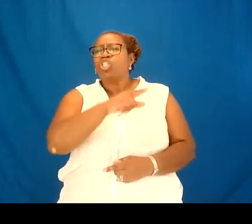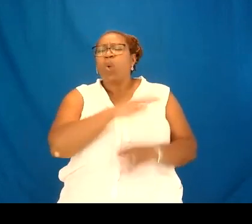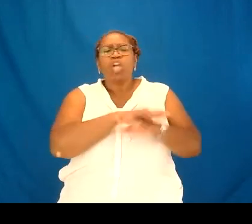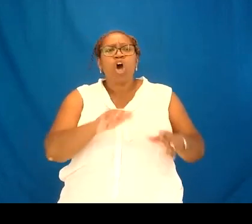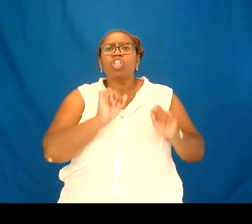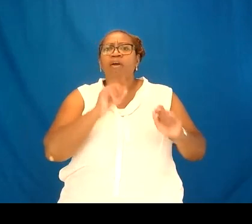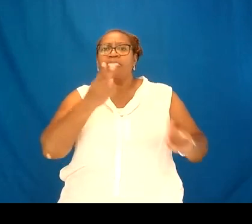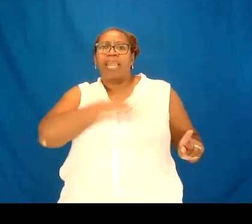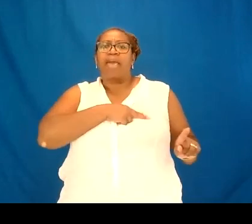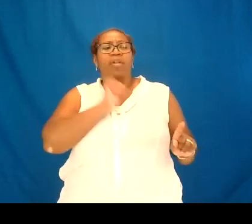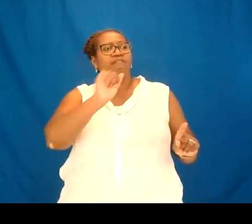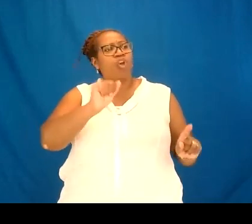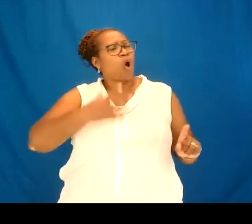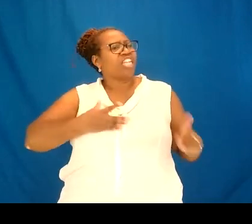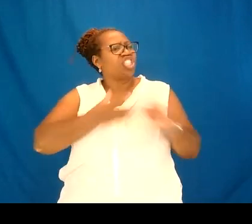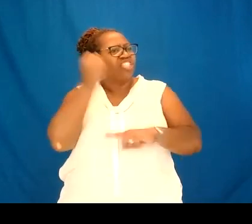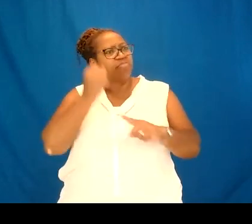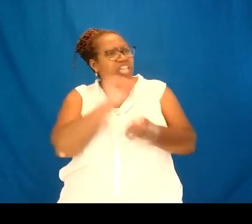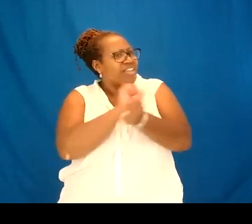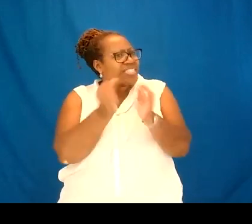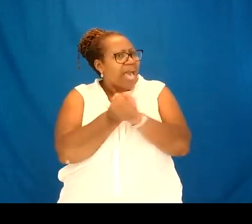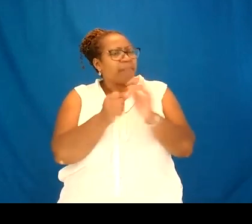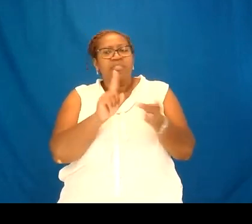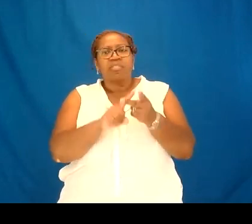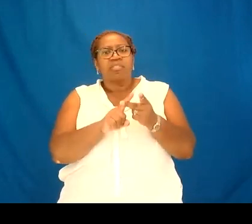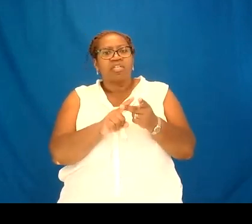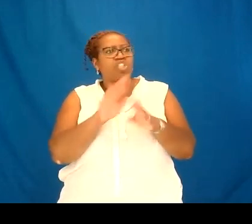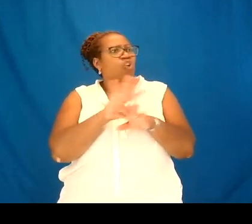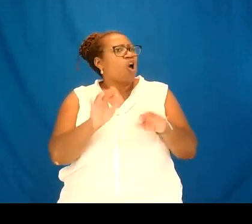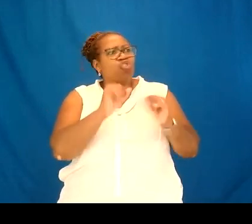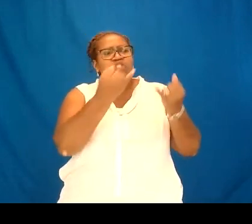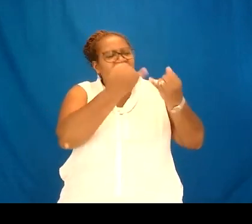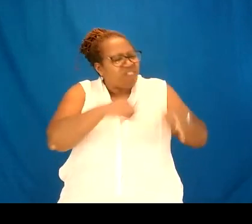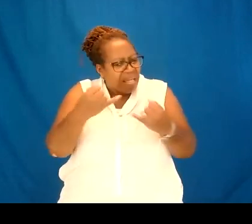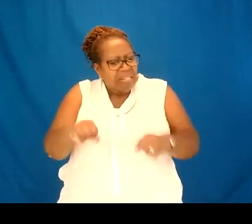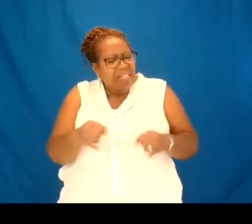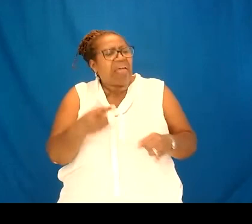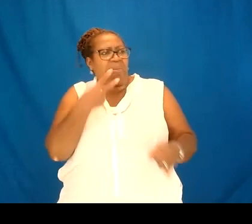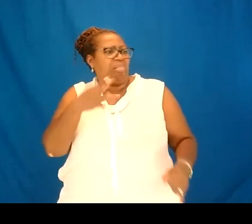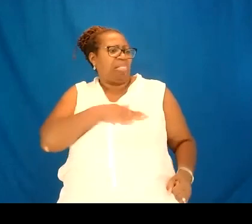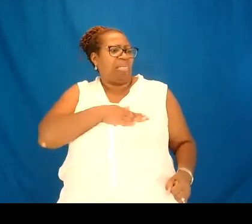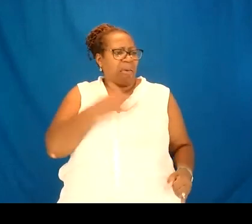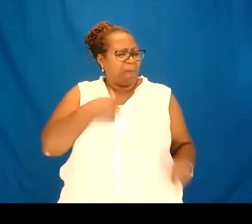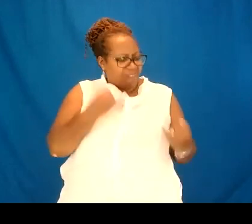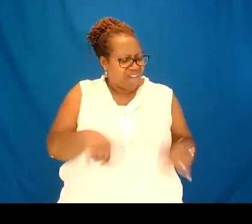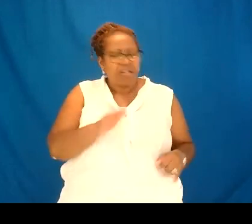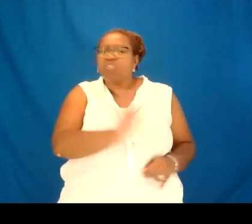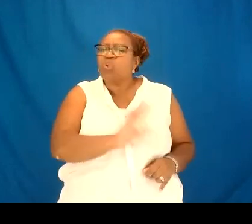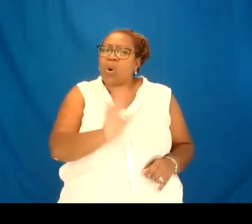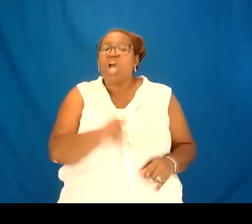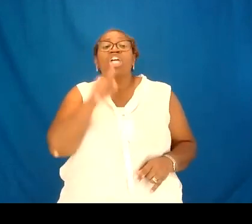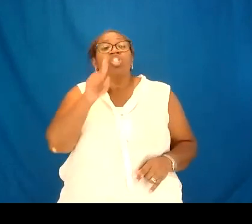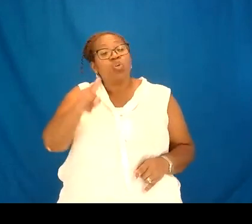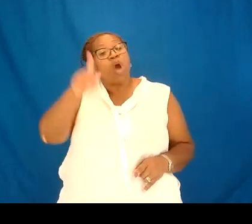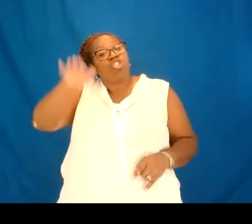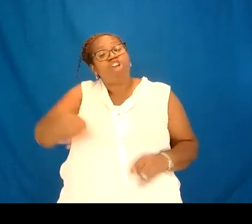you are especially not your failings. You are a child of God. You are a friend of Jesus. And he is standing